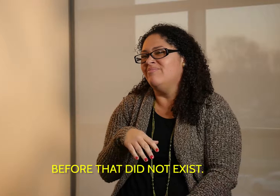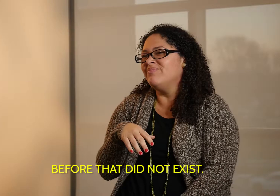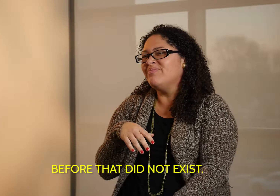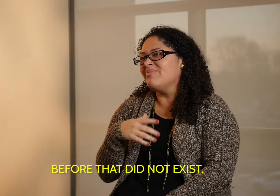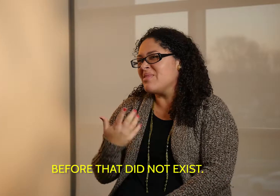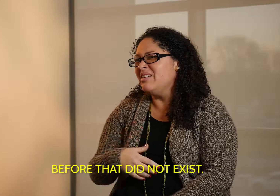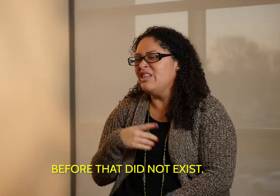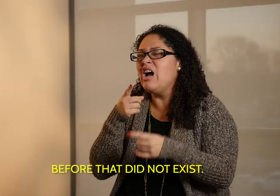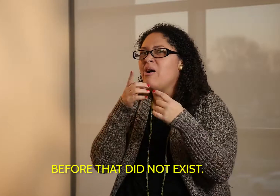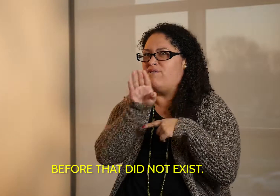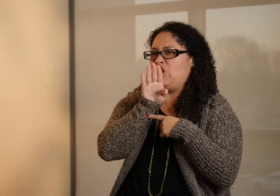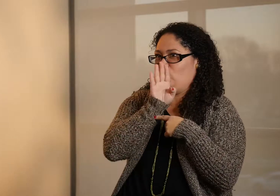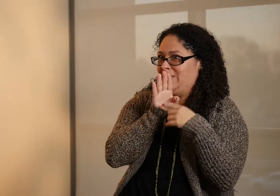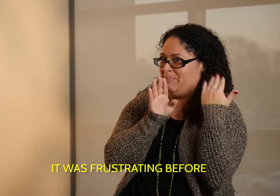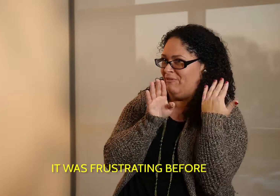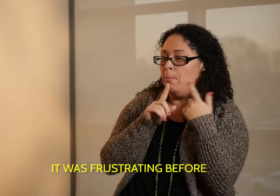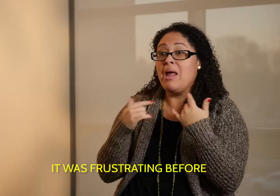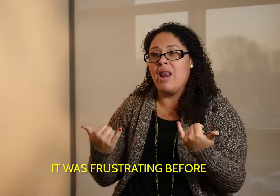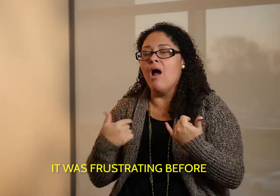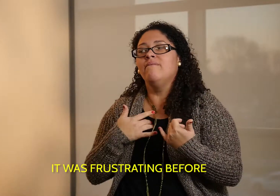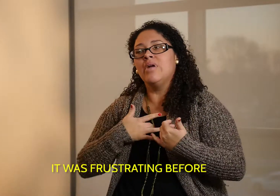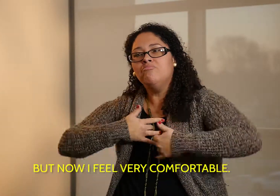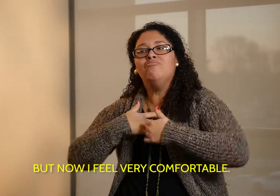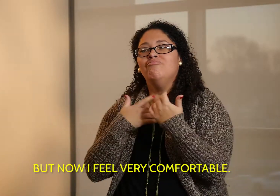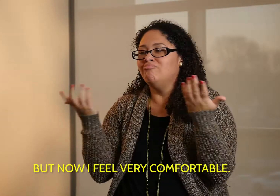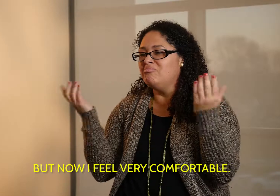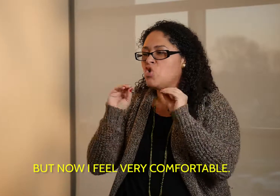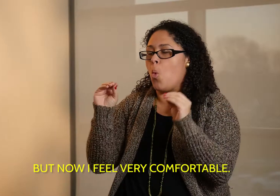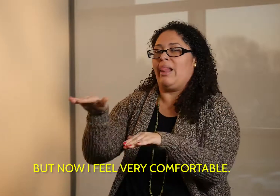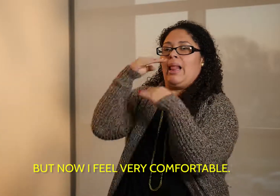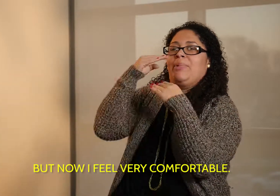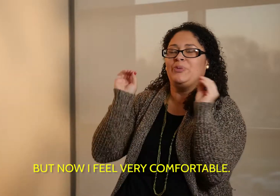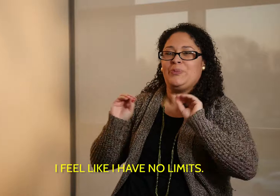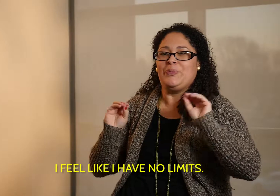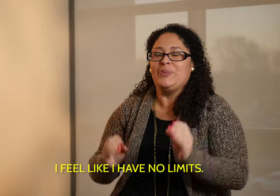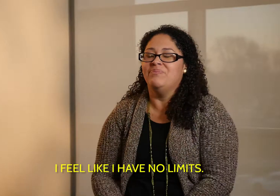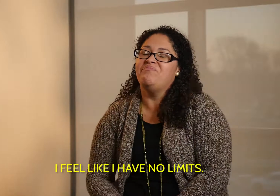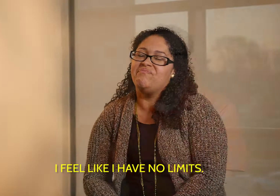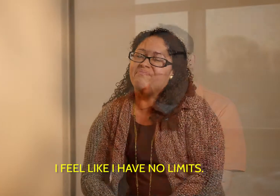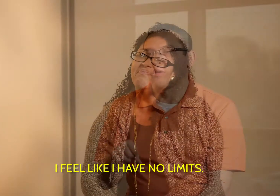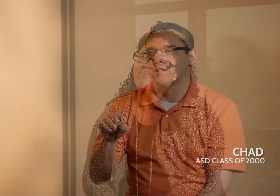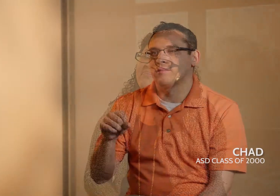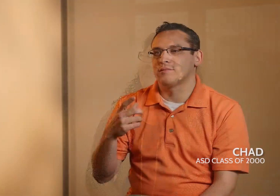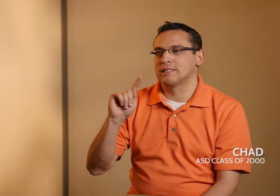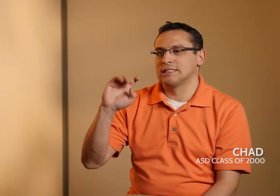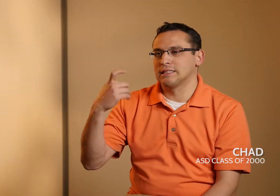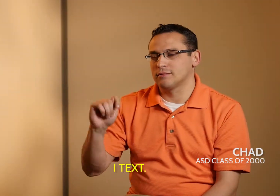not exist. And it was frustrating before, but now I feel very comfortable. I feel that I have no limits. I